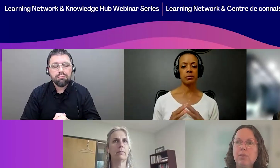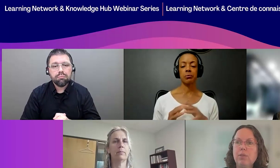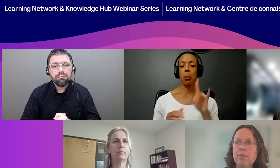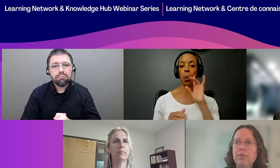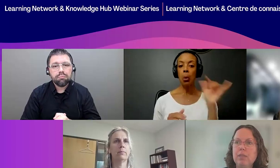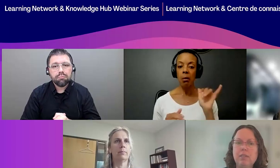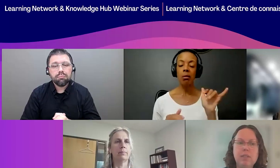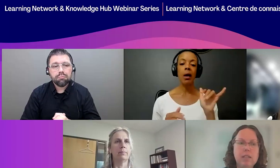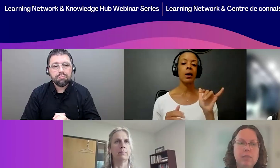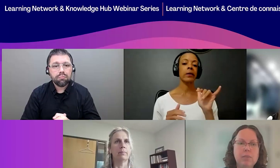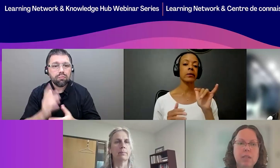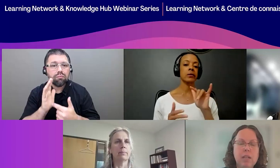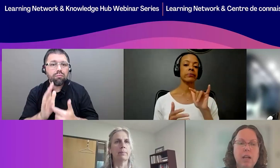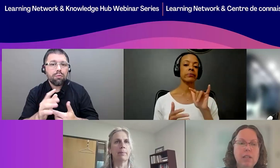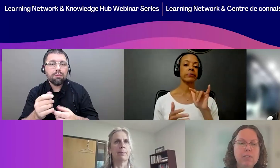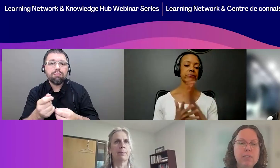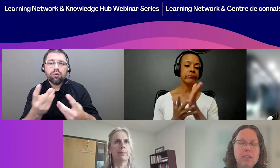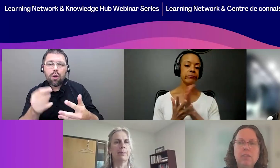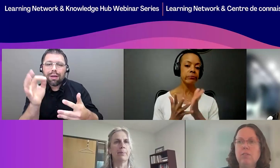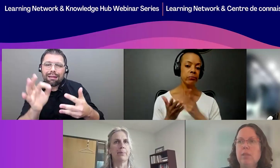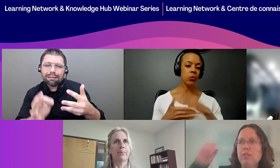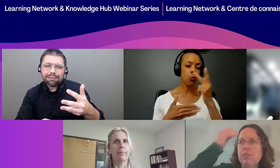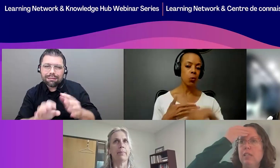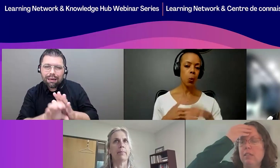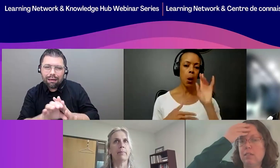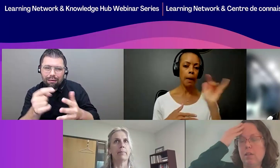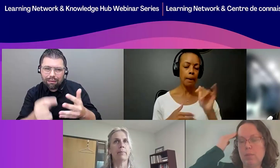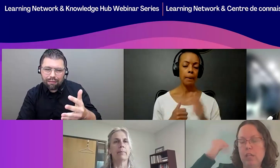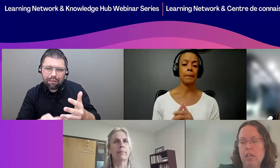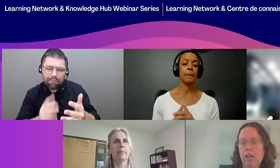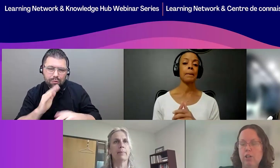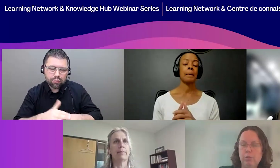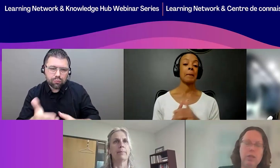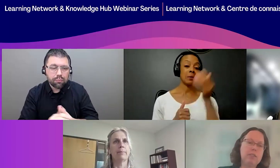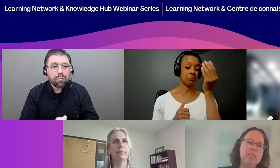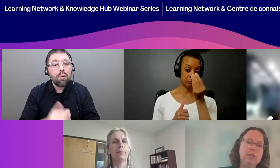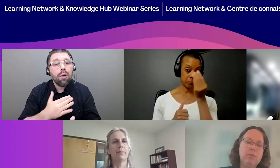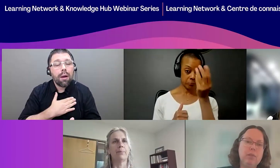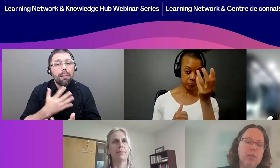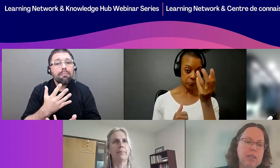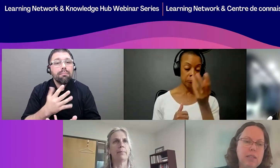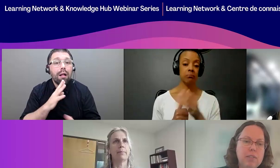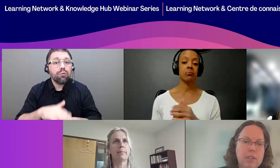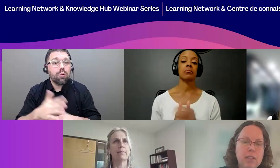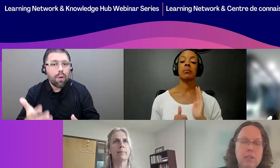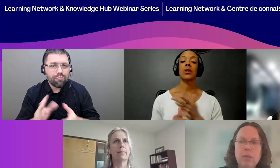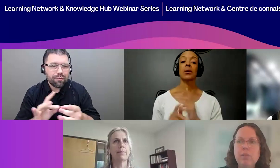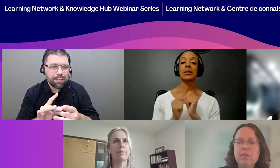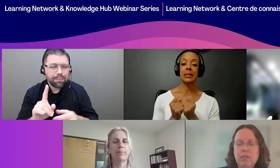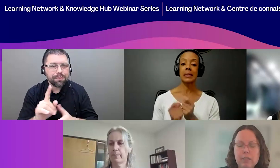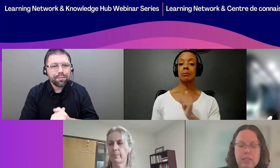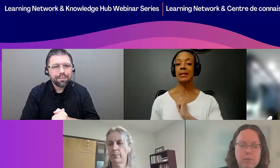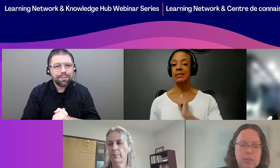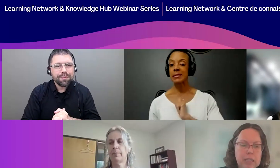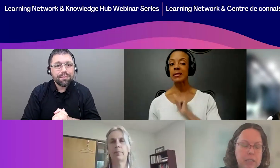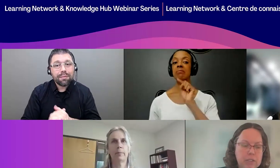of this program that we developed. I always like to mention that our team, myself and other